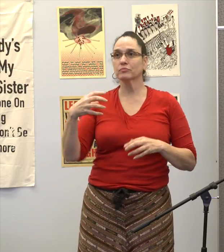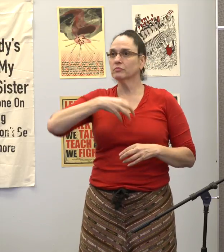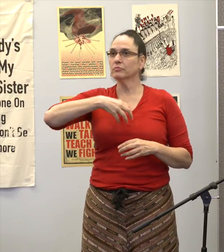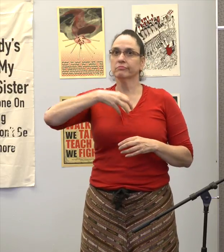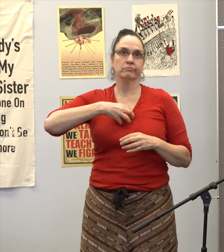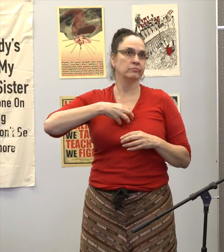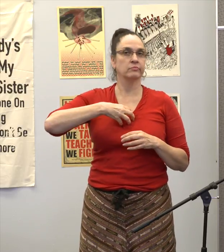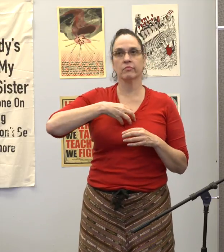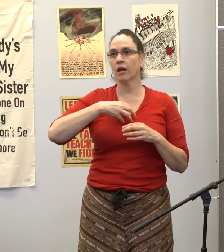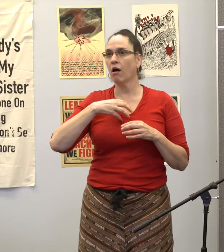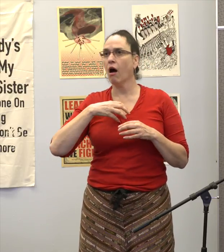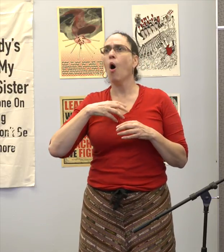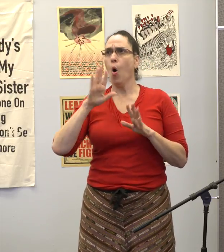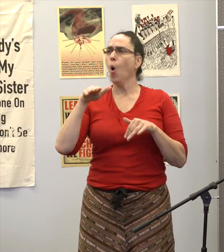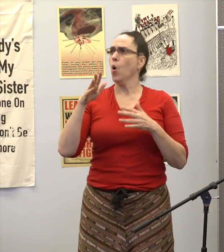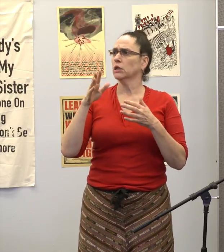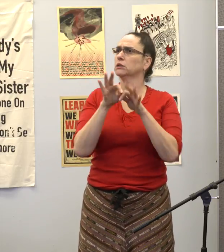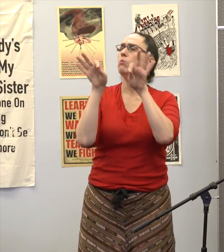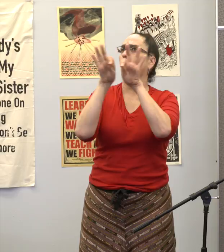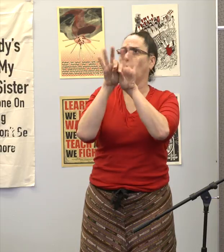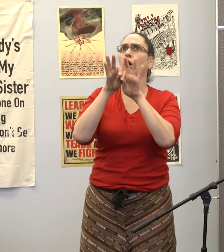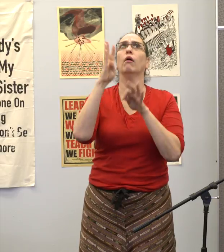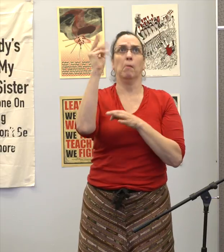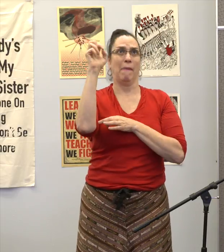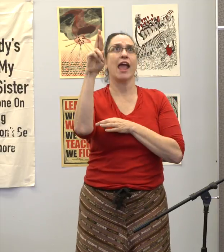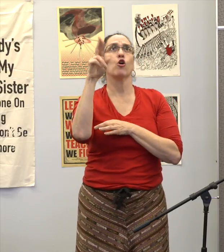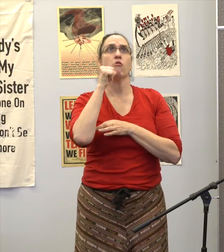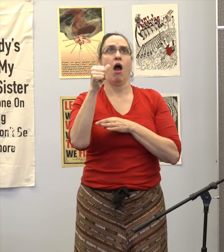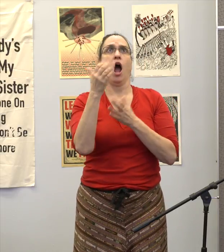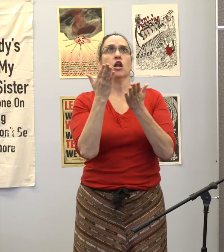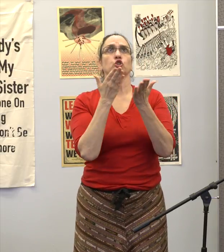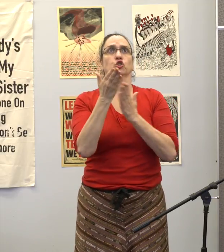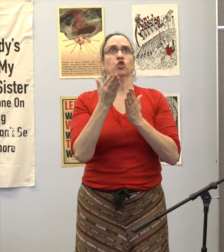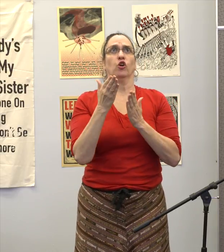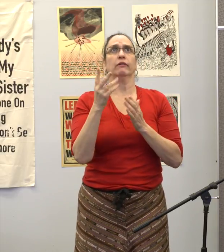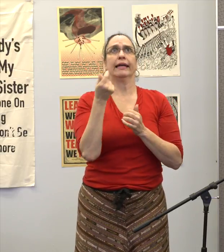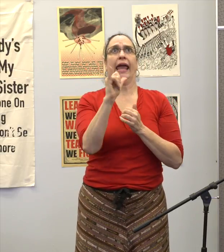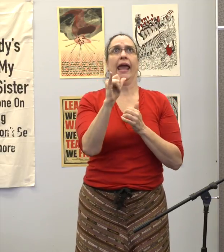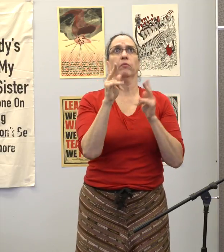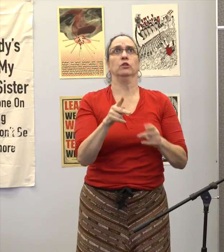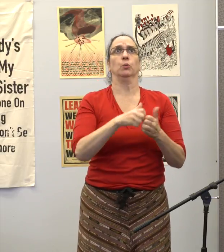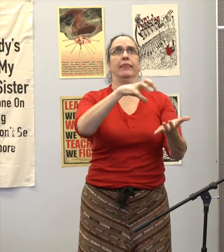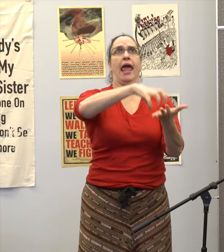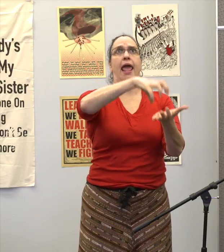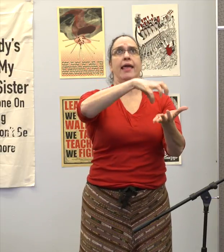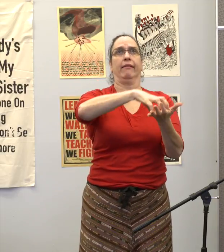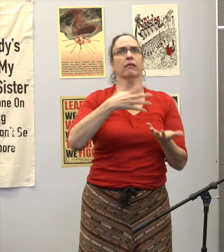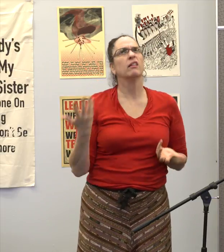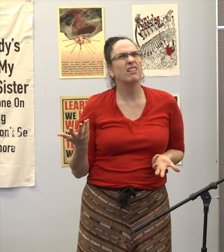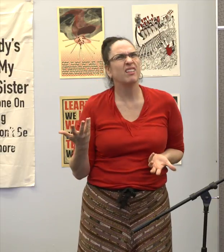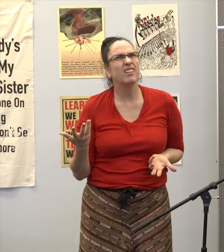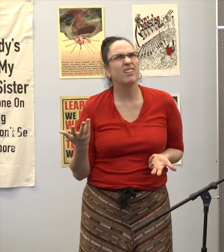to making sure a baker doesn't have to serve a gay person a cake coming out of the church, certain parts of the